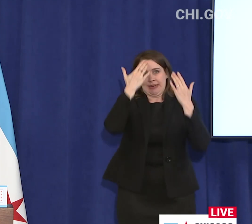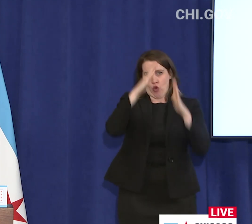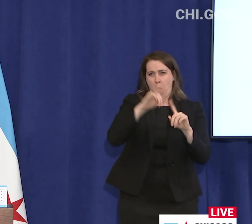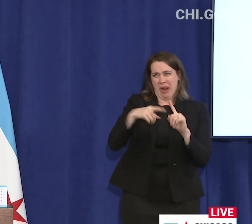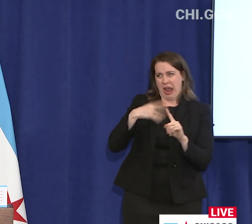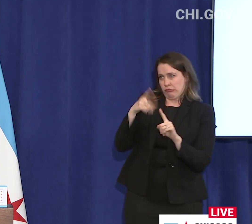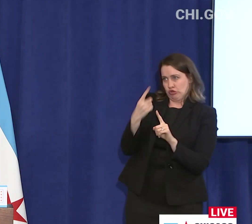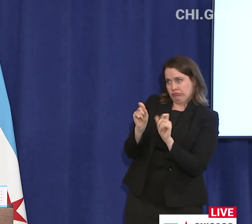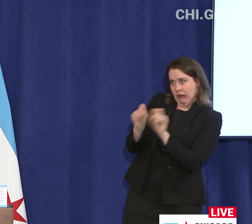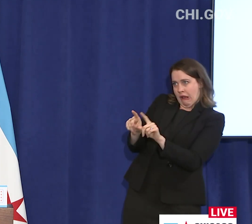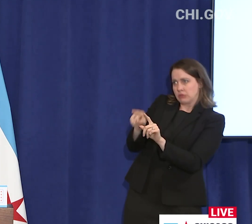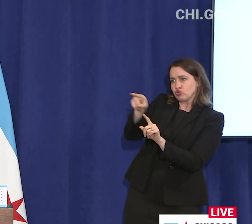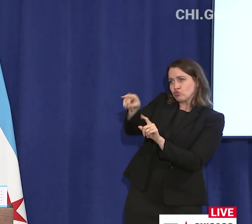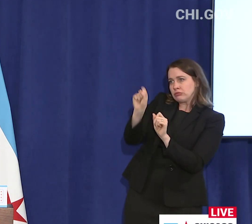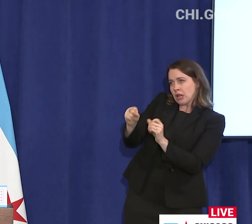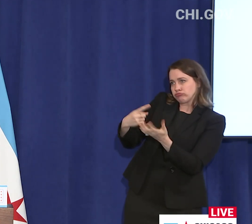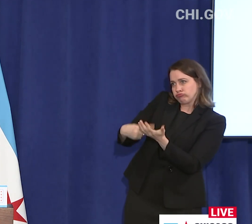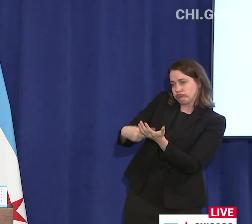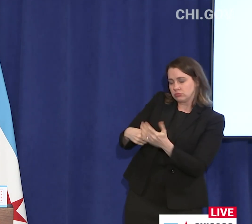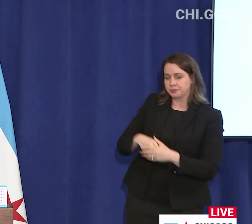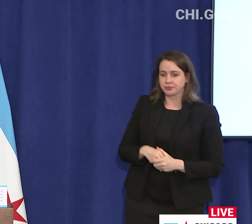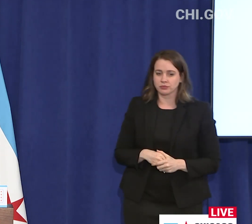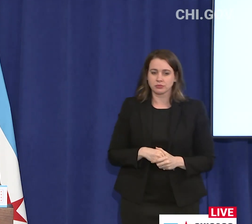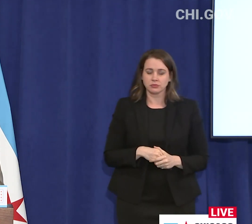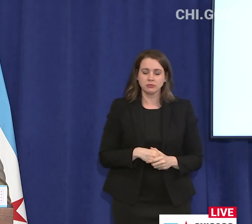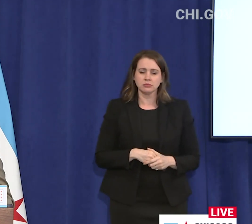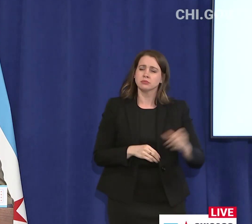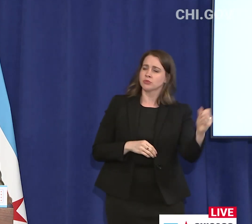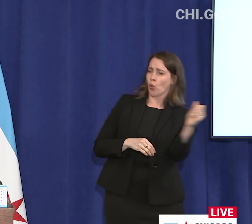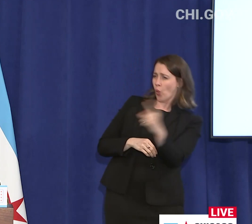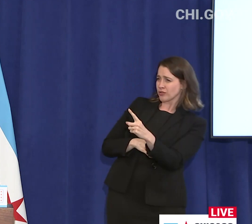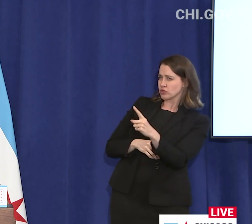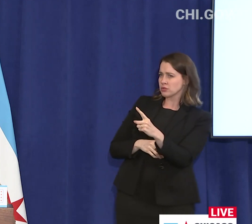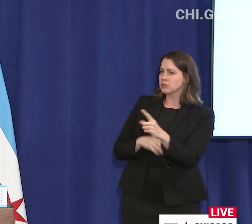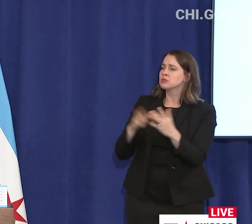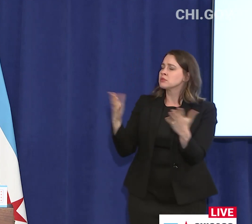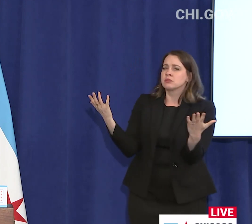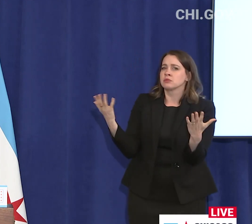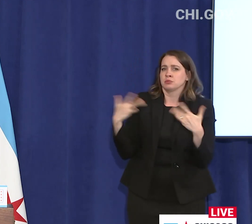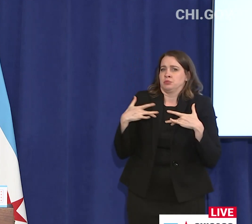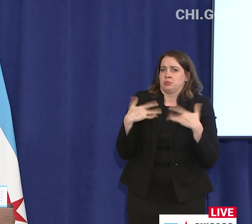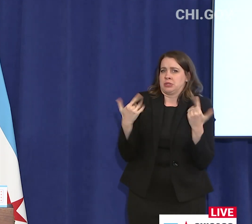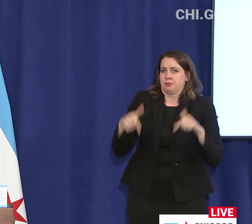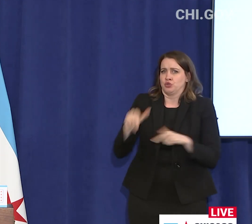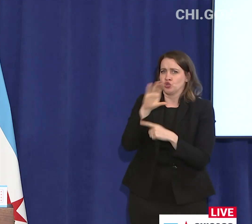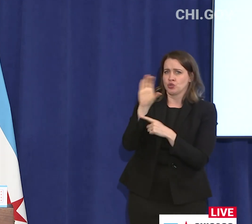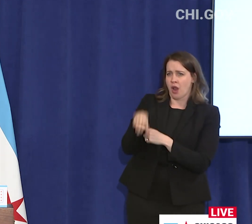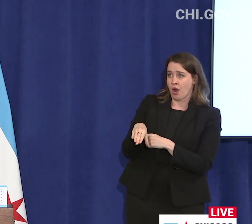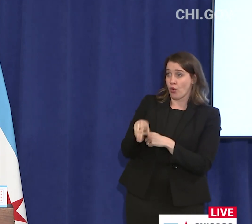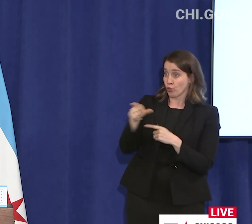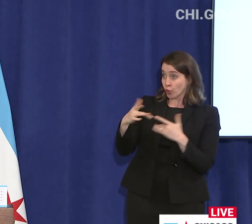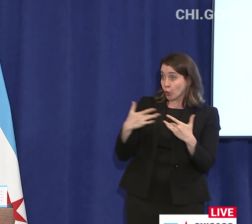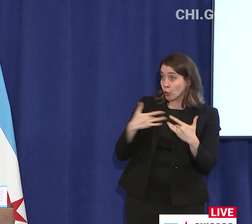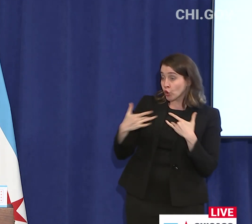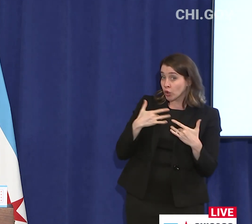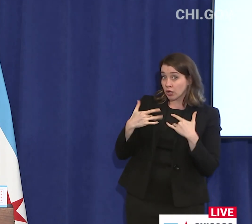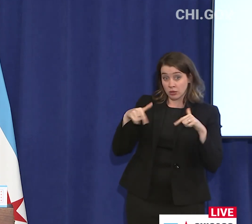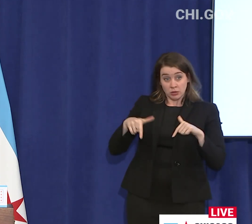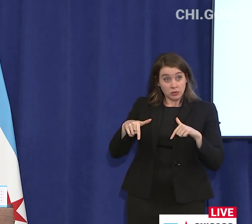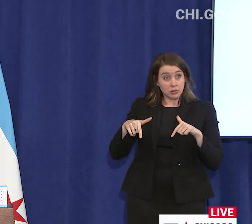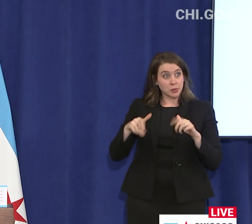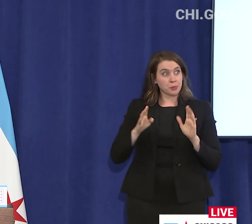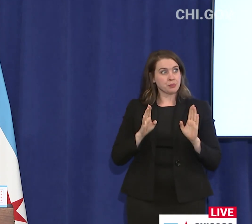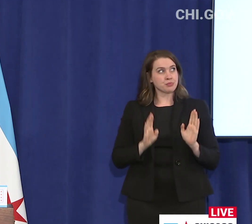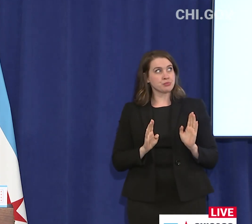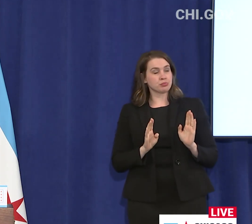and of course you addressed it. But the question as well is, what about Chicago? Yeah. Are you concerned? How is Chicago prepared? There